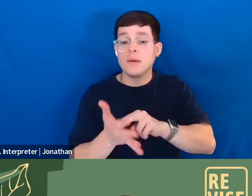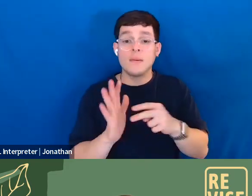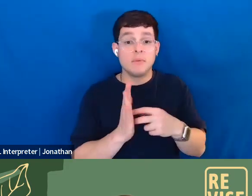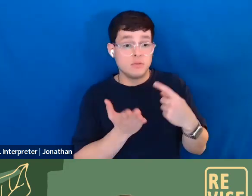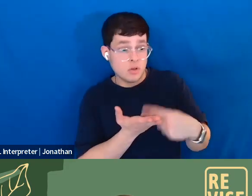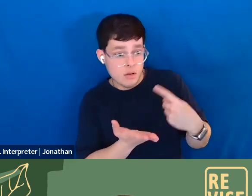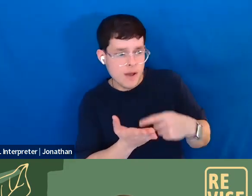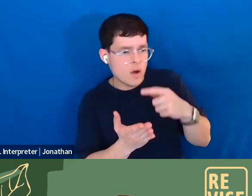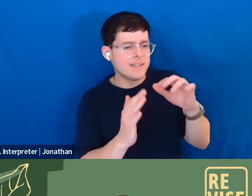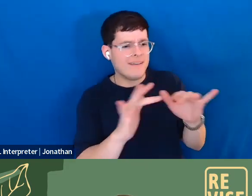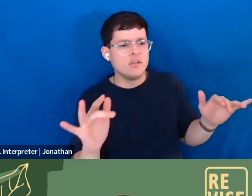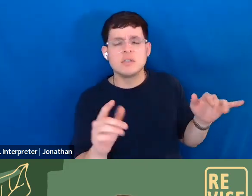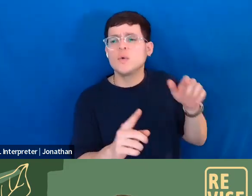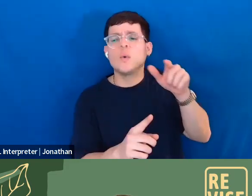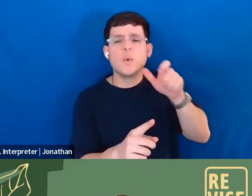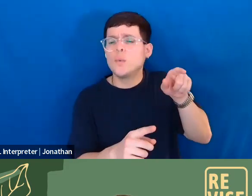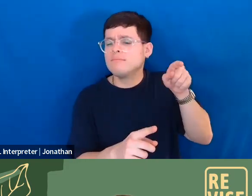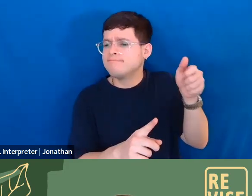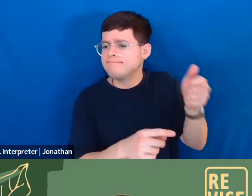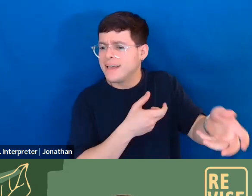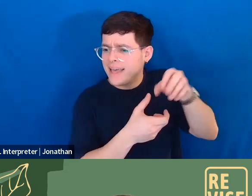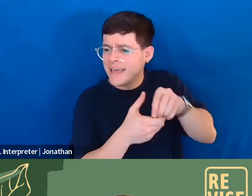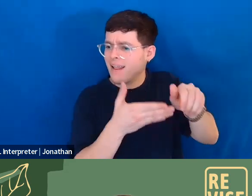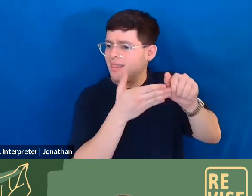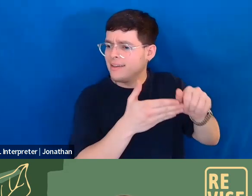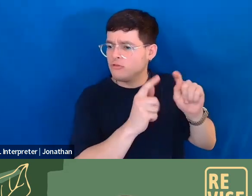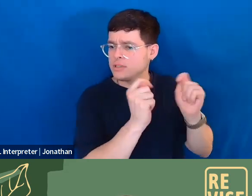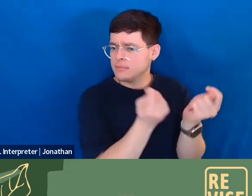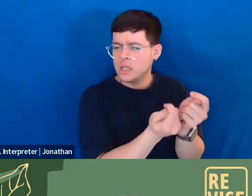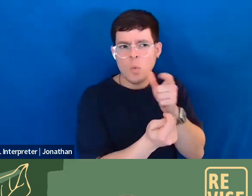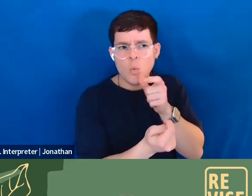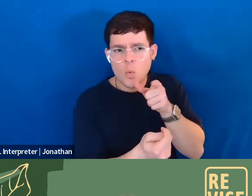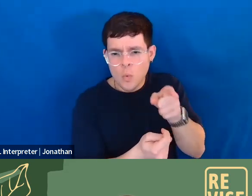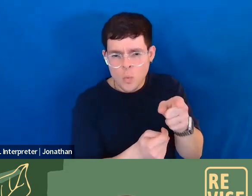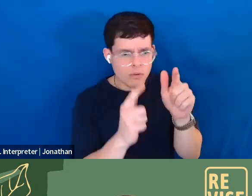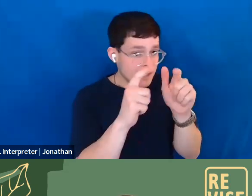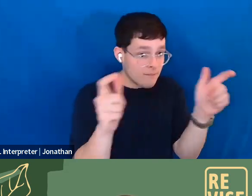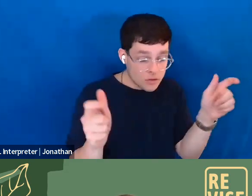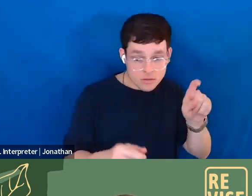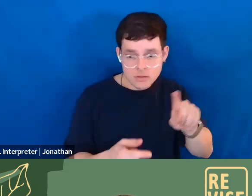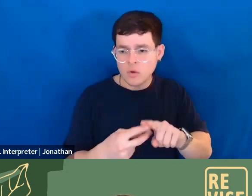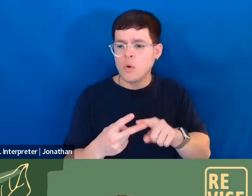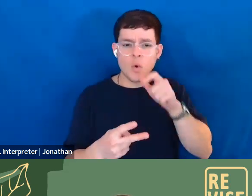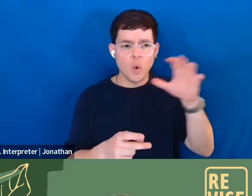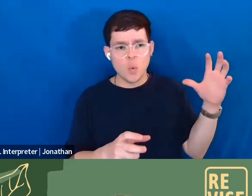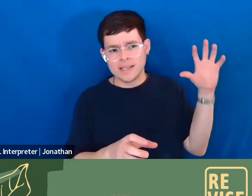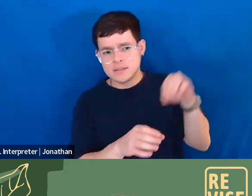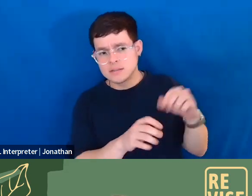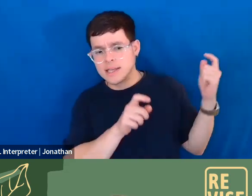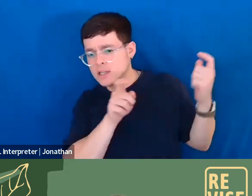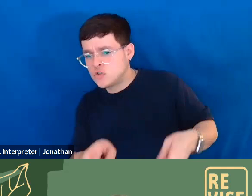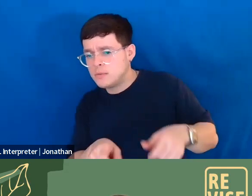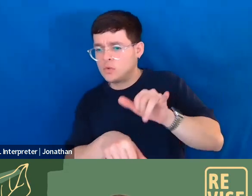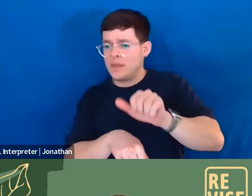who's part of the leadership team, you know, who is contributing to the work and to what